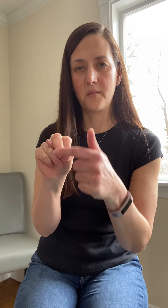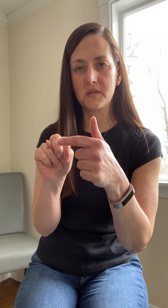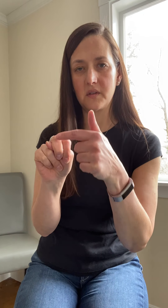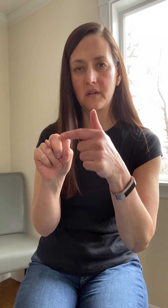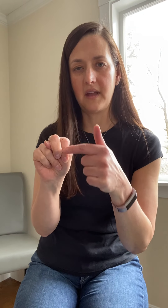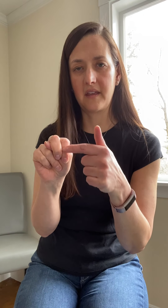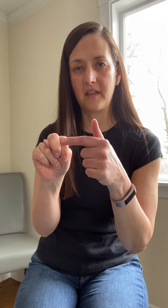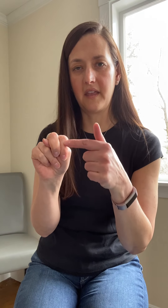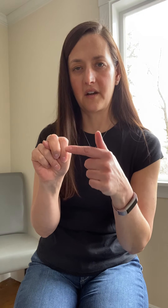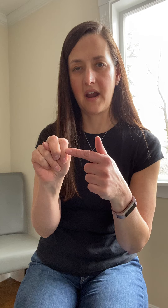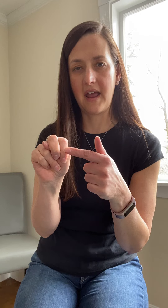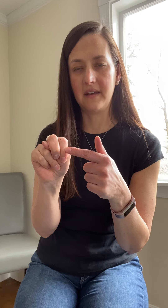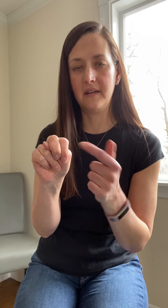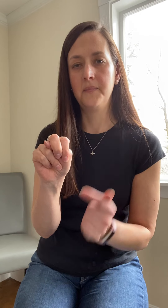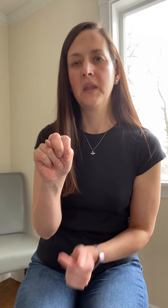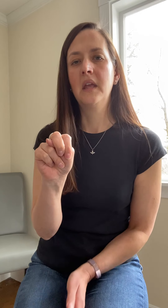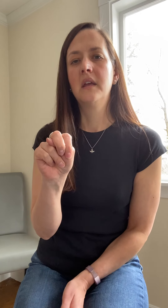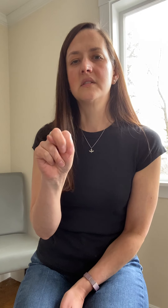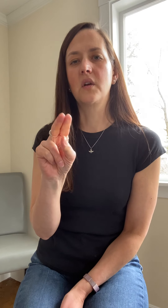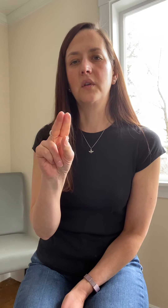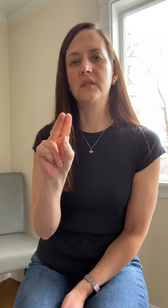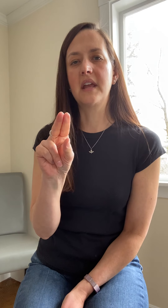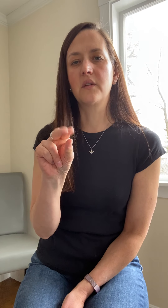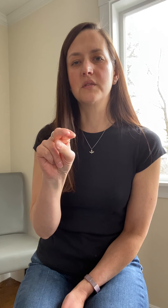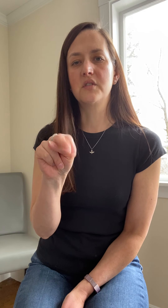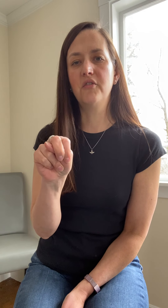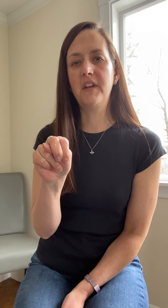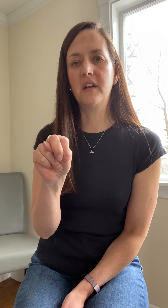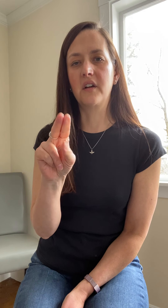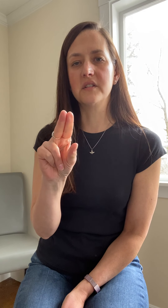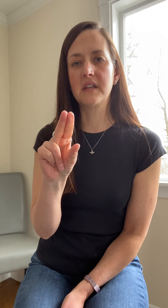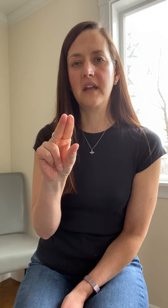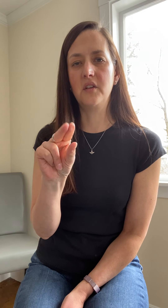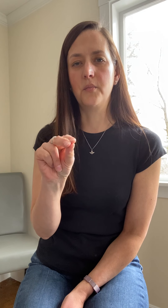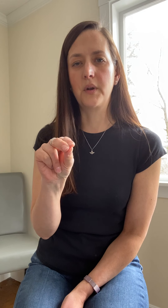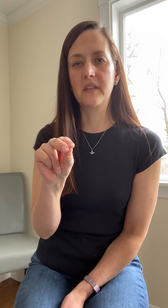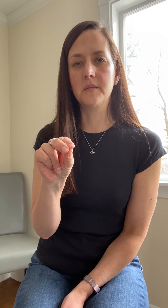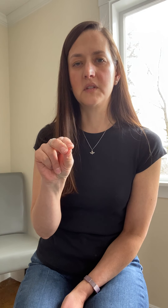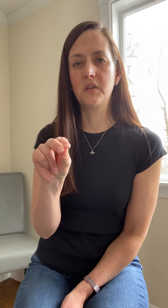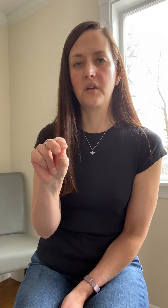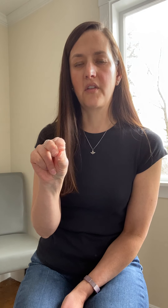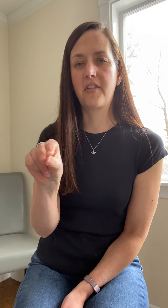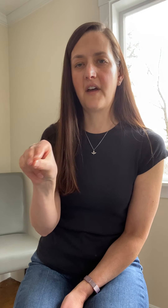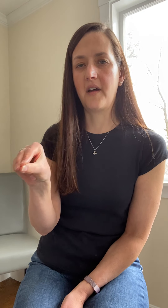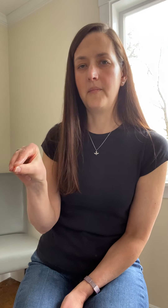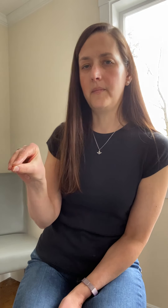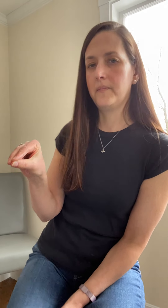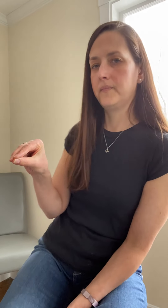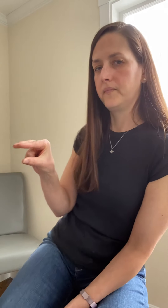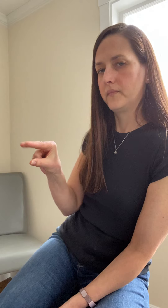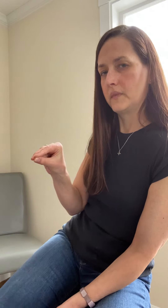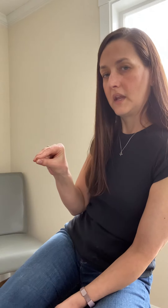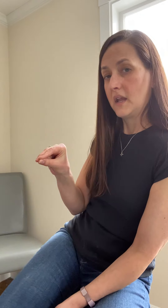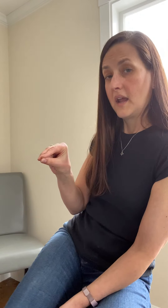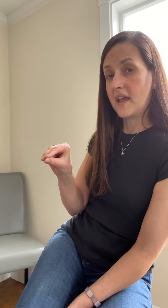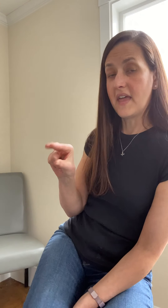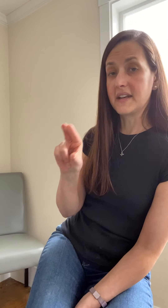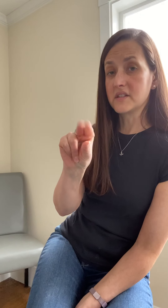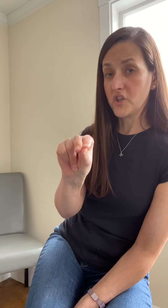almost look like the letter N? So you take those 2 fingers and you bring them to your thumb, and that is